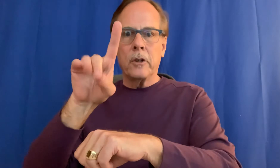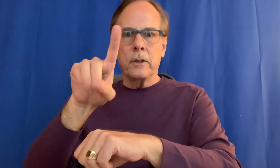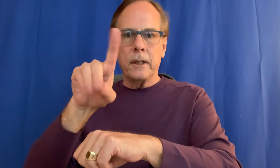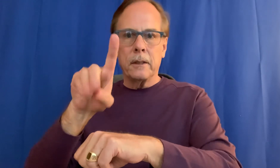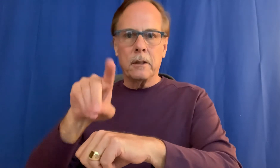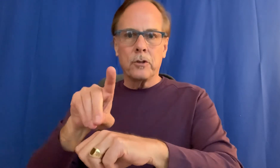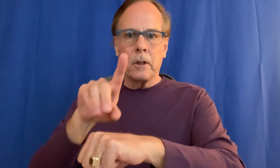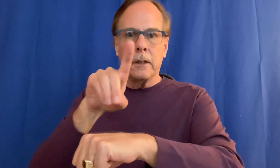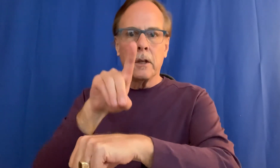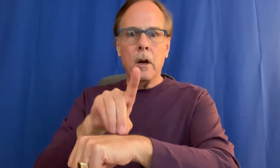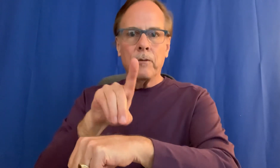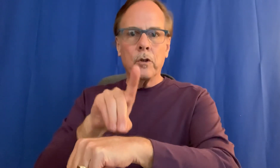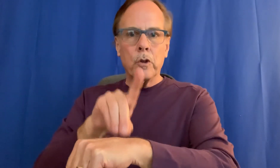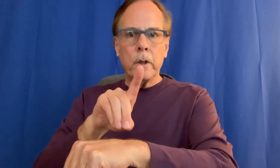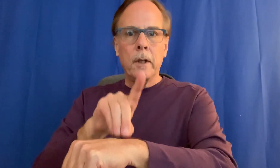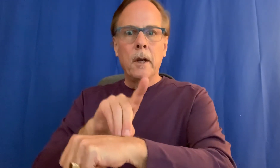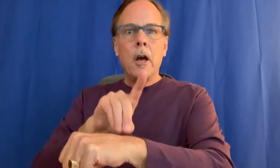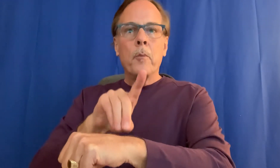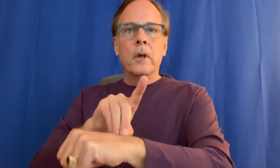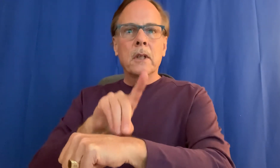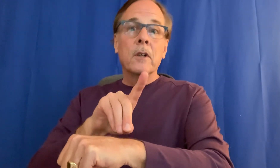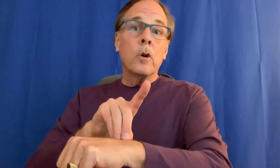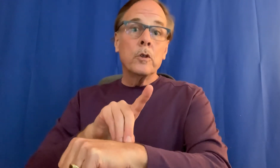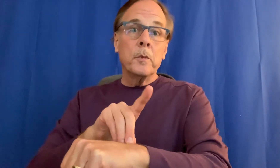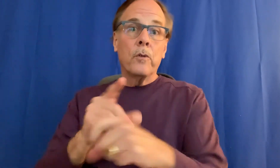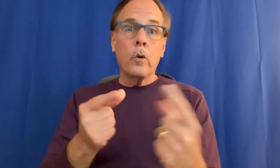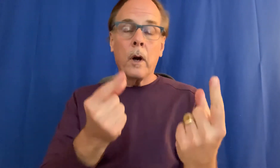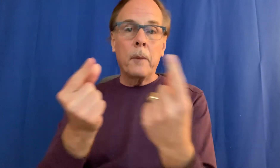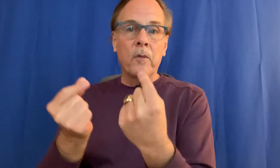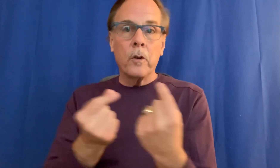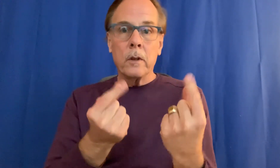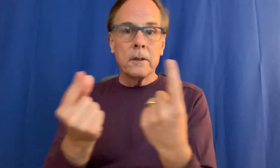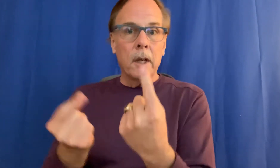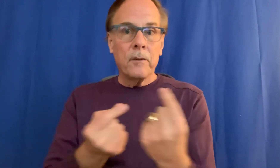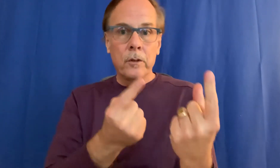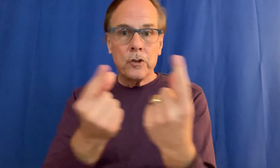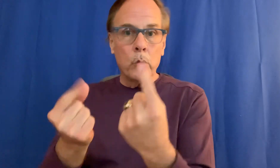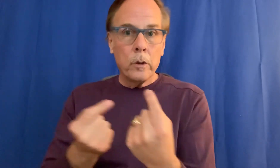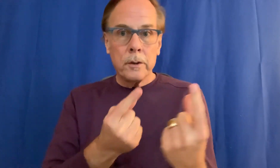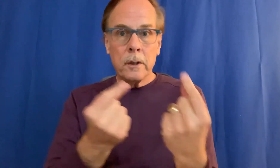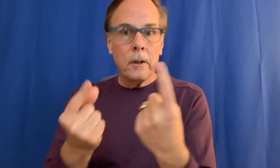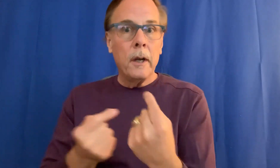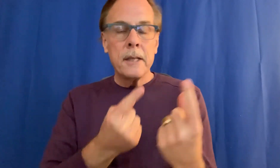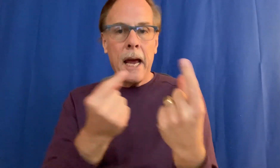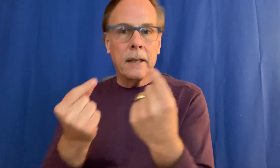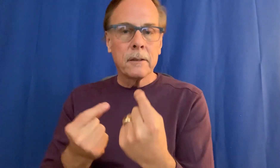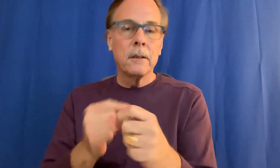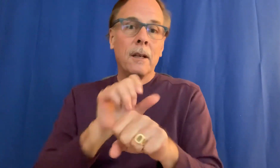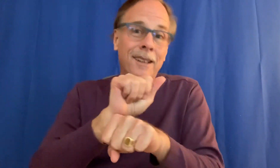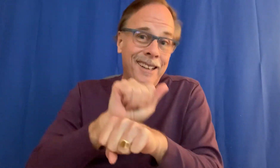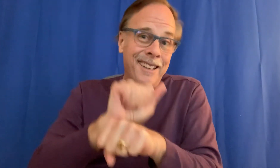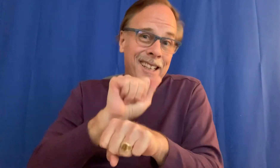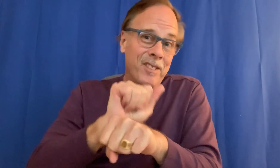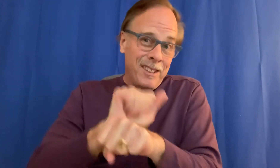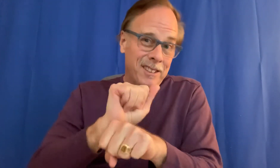D is initialized for duty. But as I've told you before, I prefer this sign for chores, tasks, even this sign